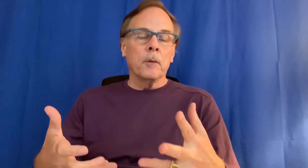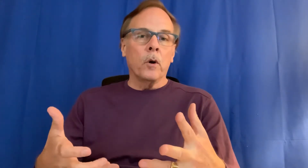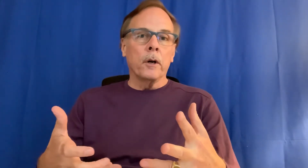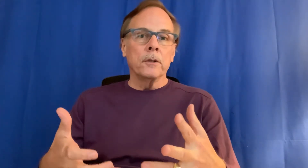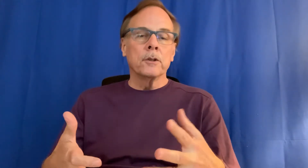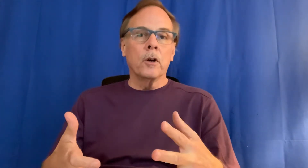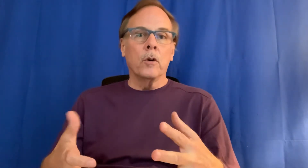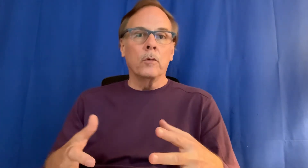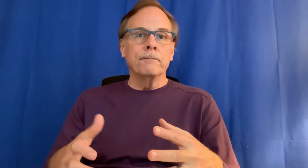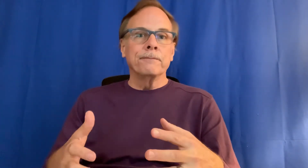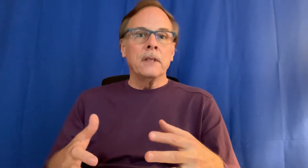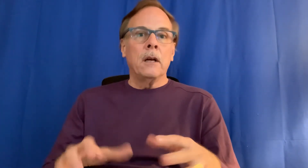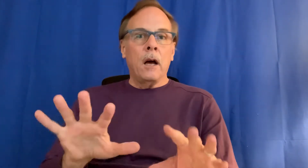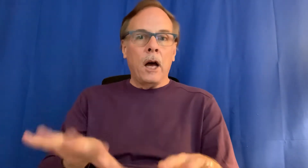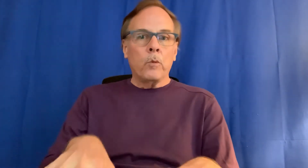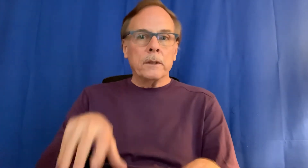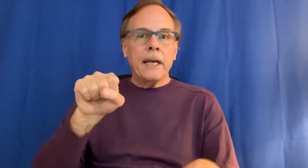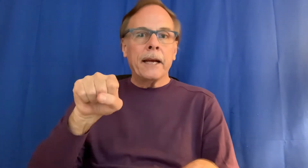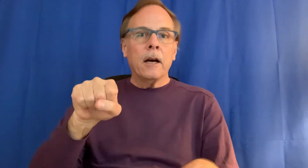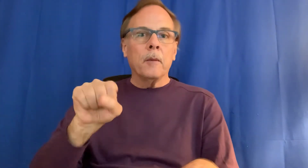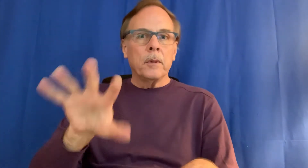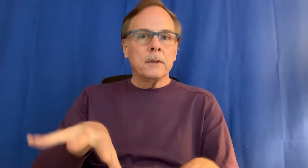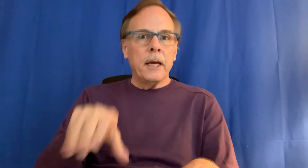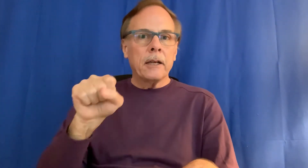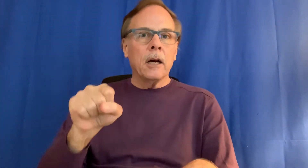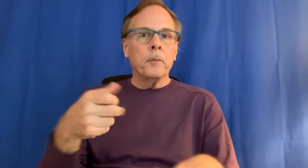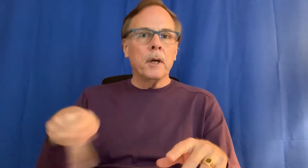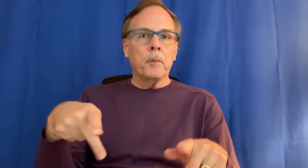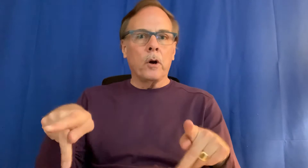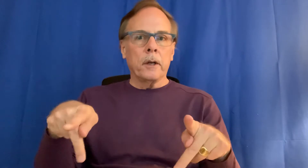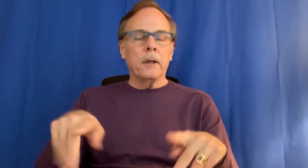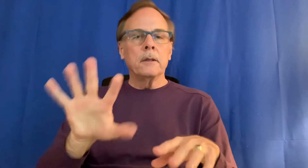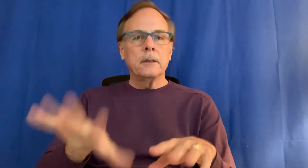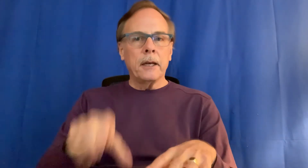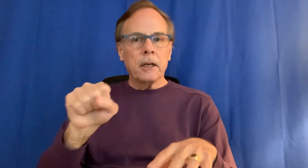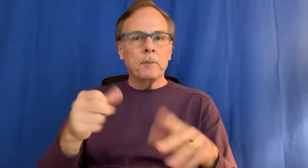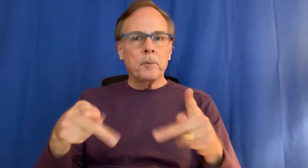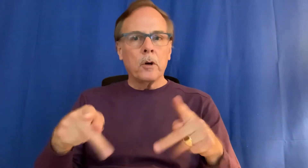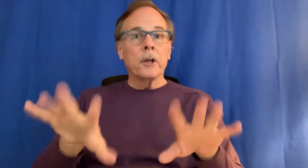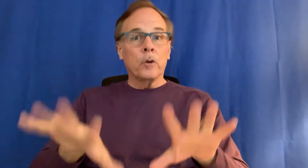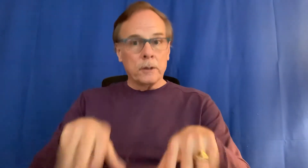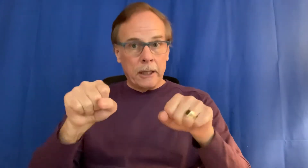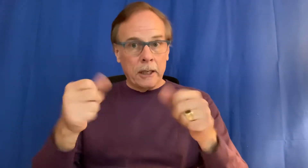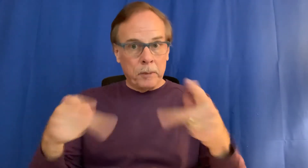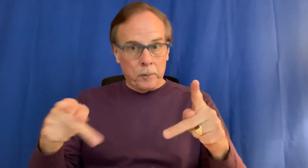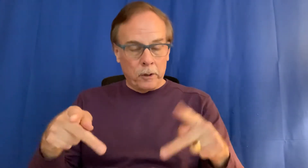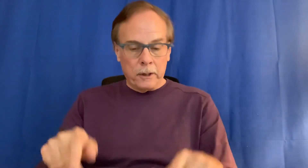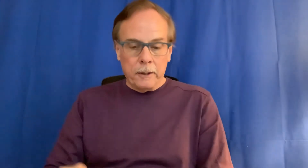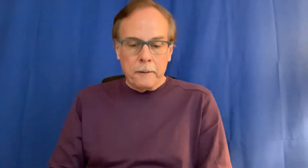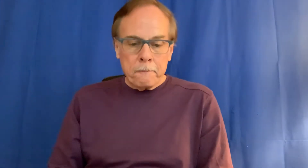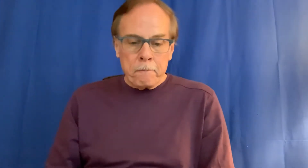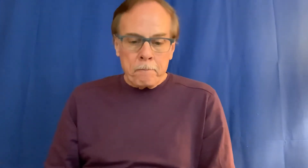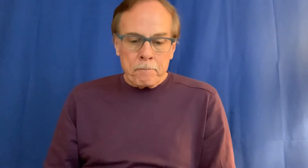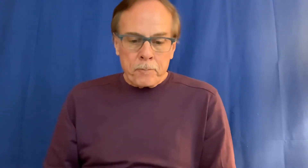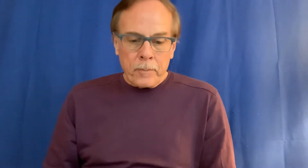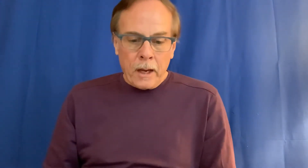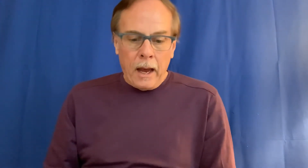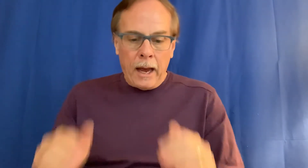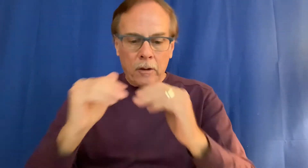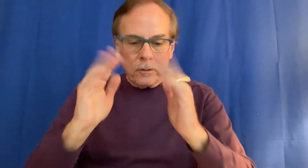party. So I would take up a party, take up a party, or take up a party. House, you've